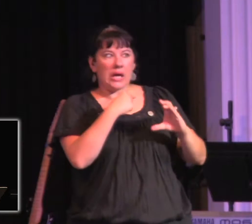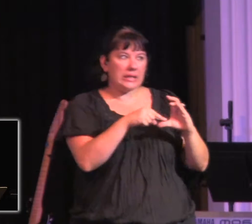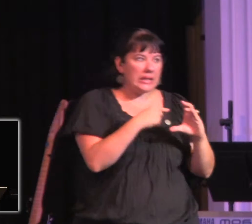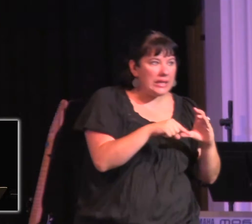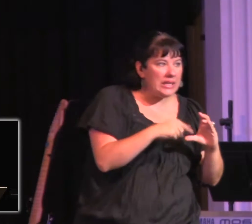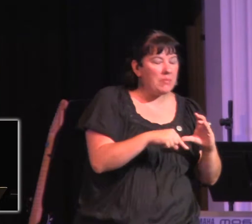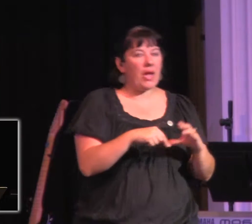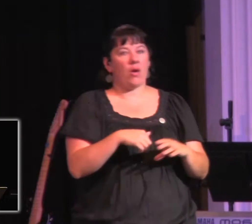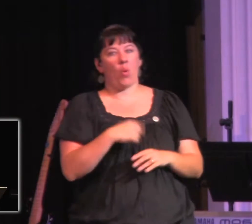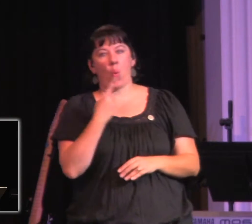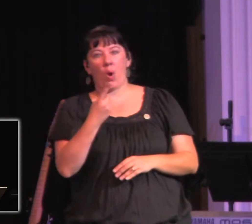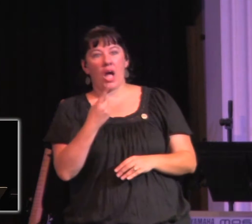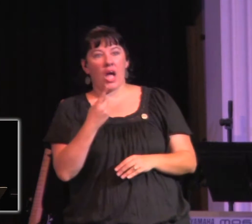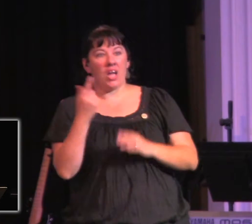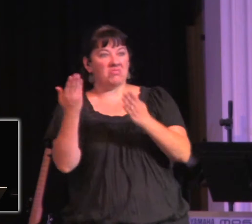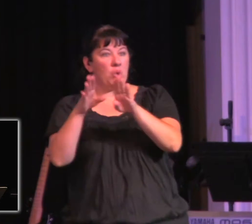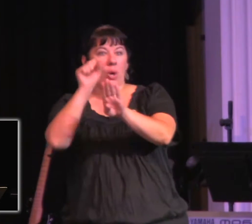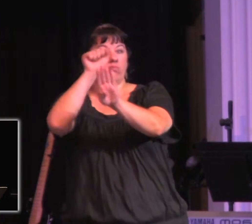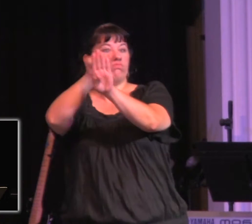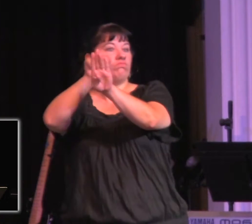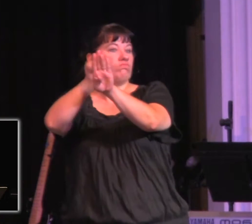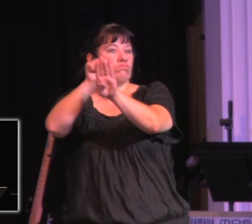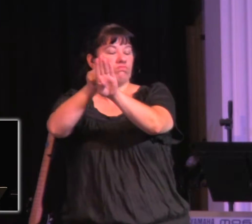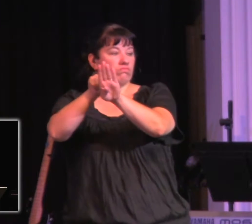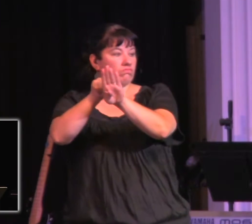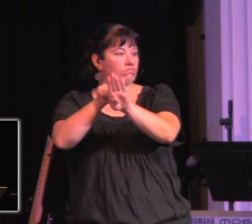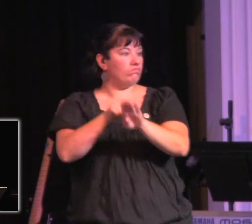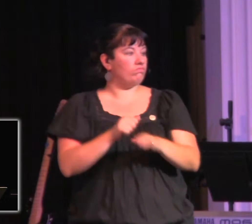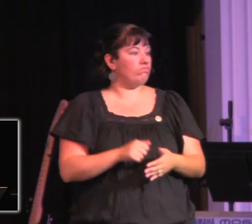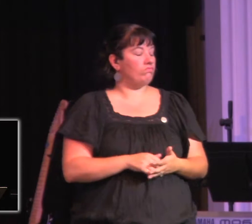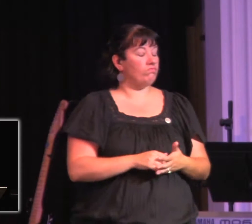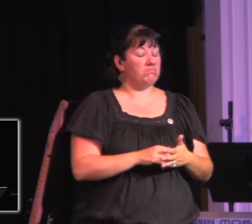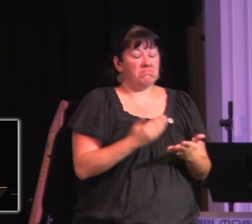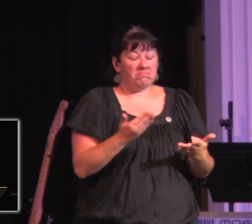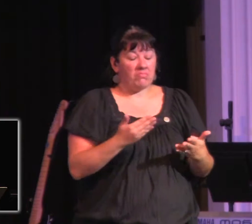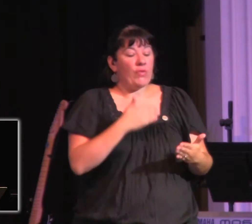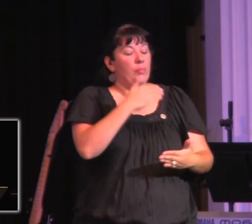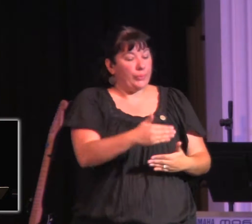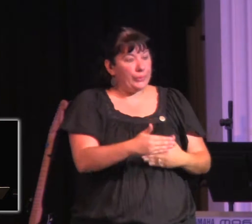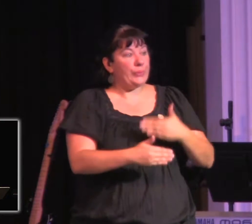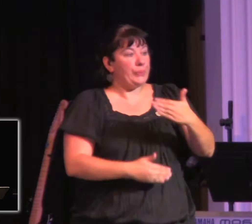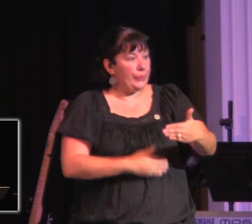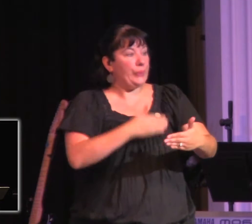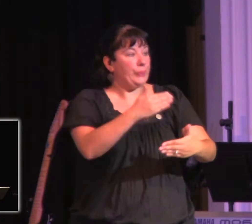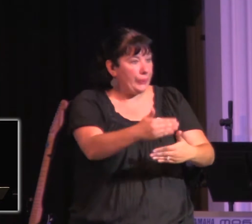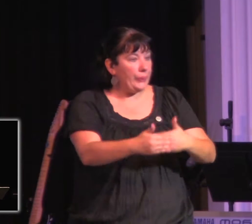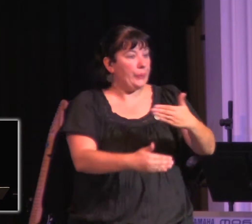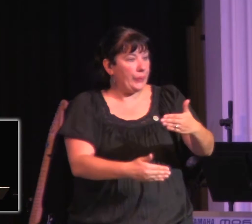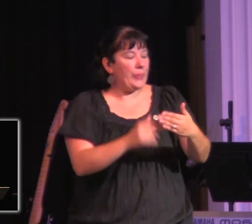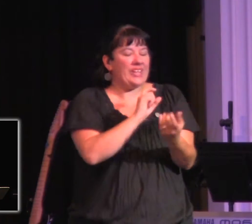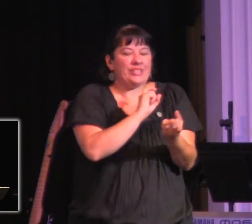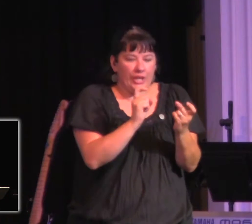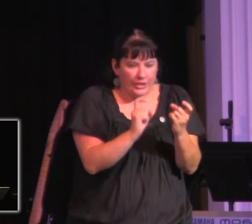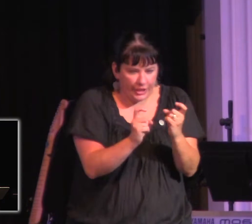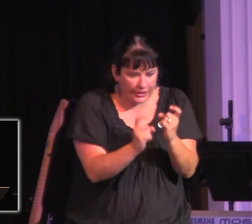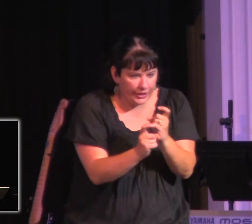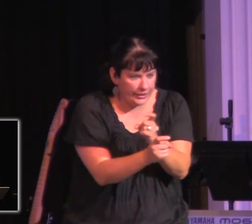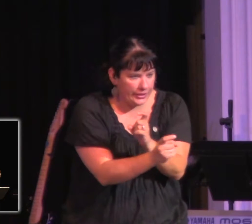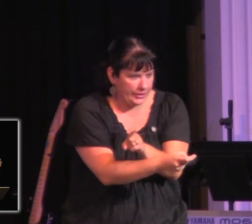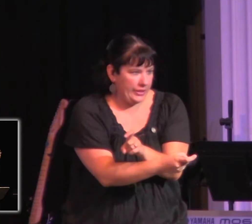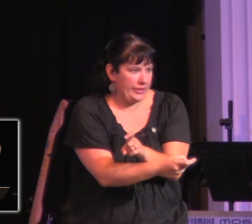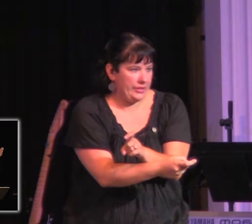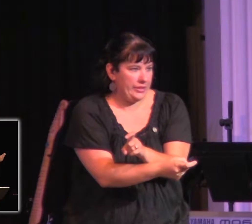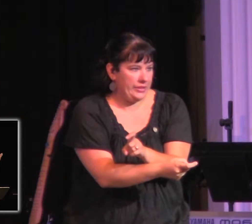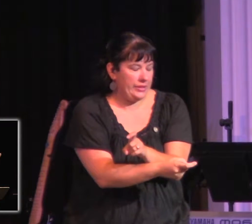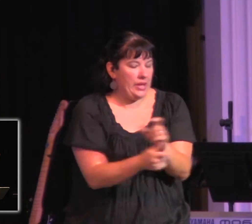just change your life drastically from one moment to the other. Life is filled with difficult and